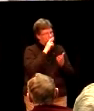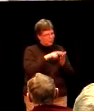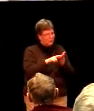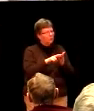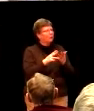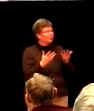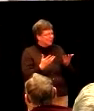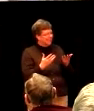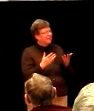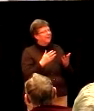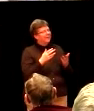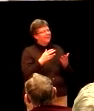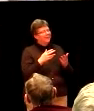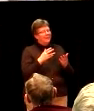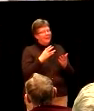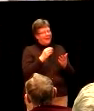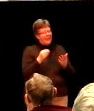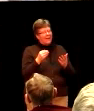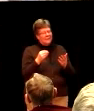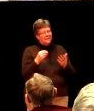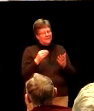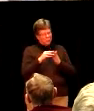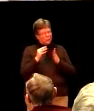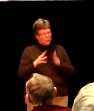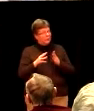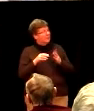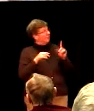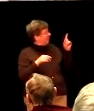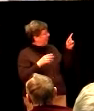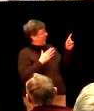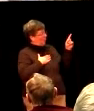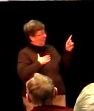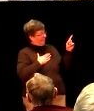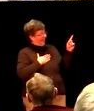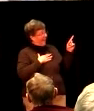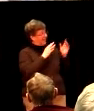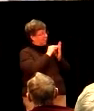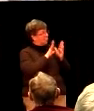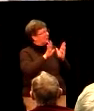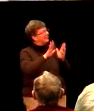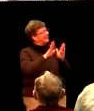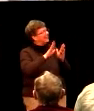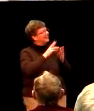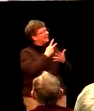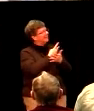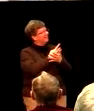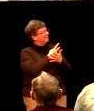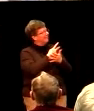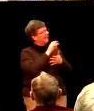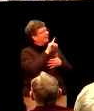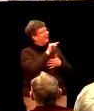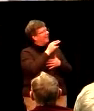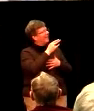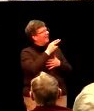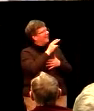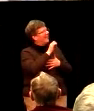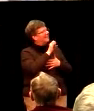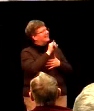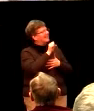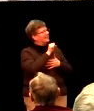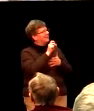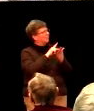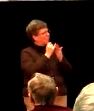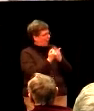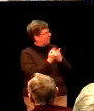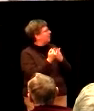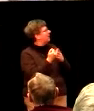and that's through our students. This is one of my students' senior thesis project this summer. He was out, and this is